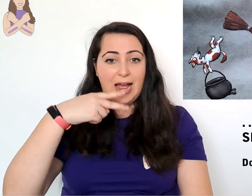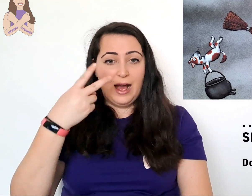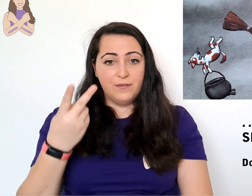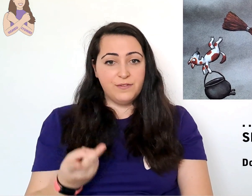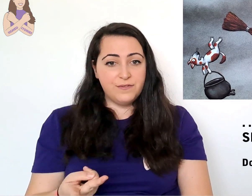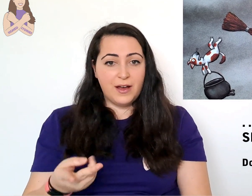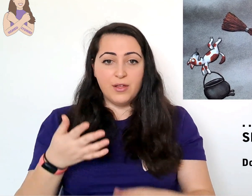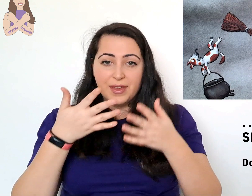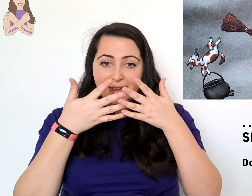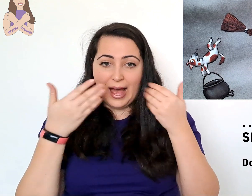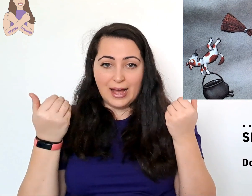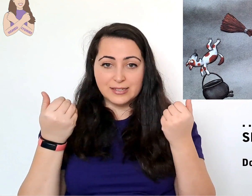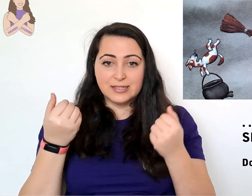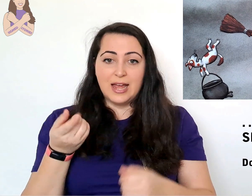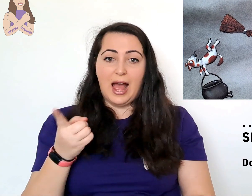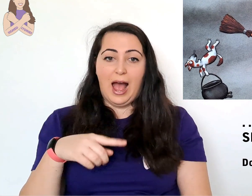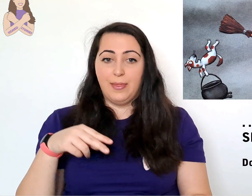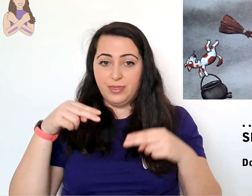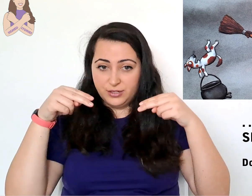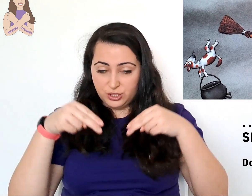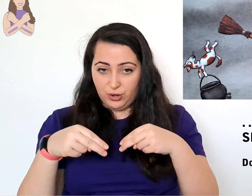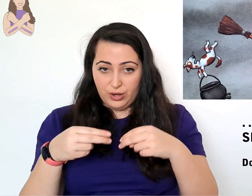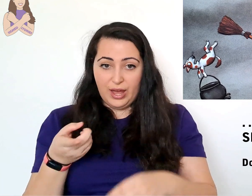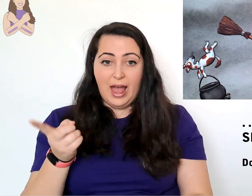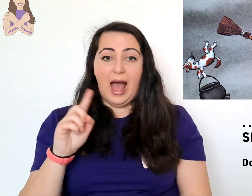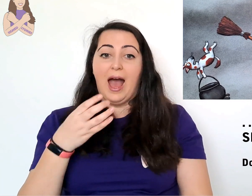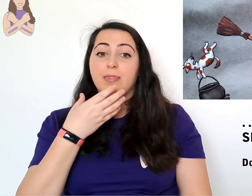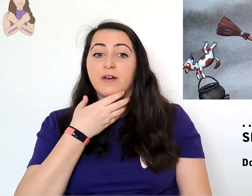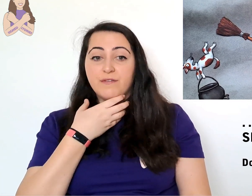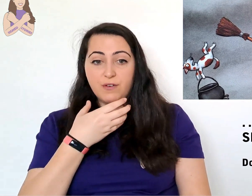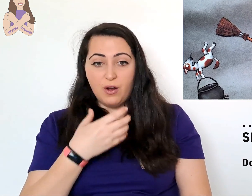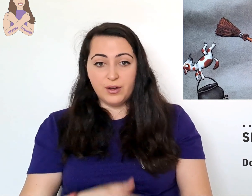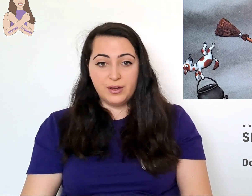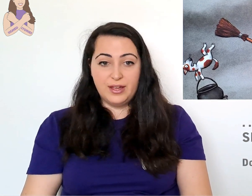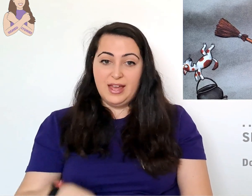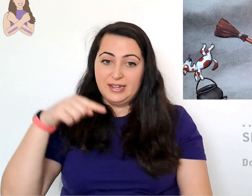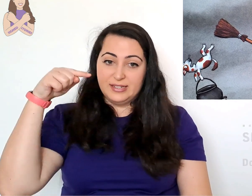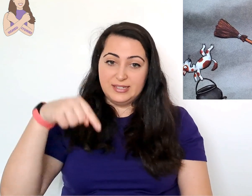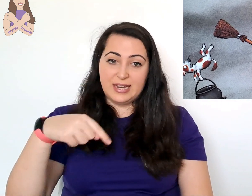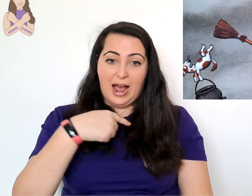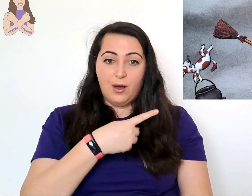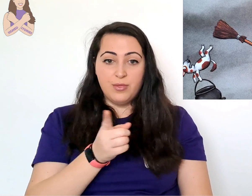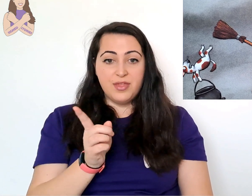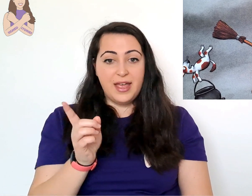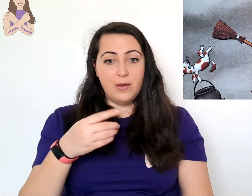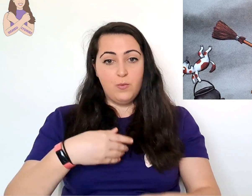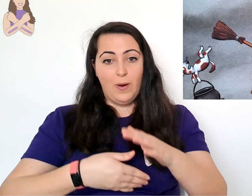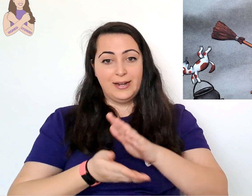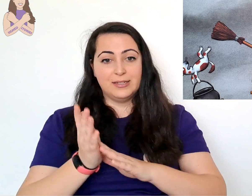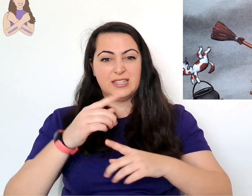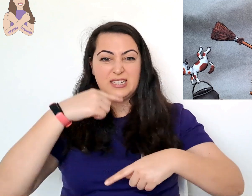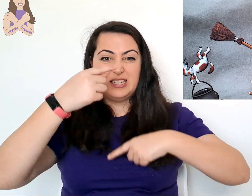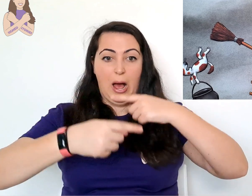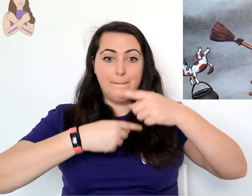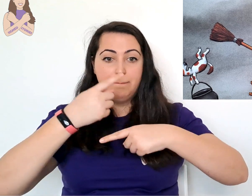Down fell the cat and the dog and the frog. Down they went